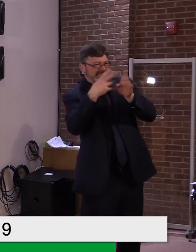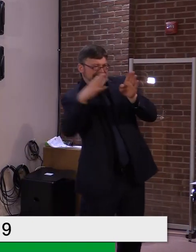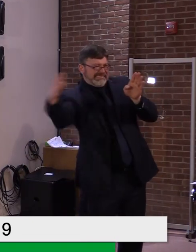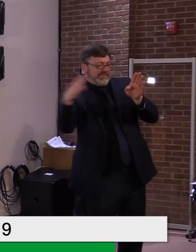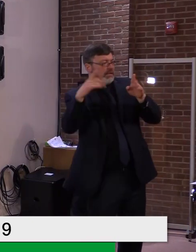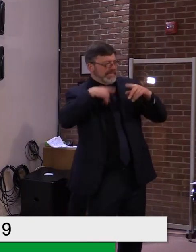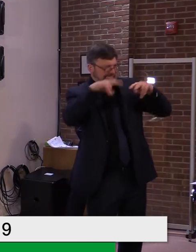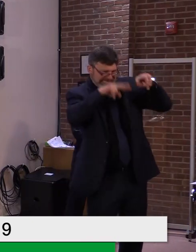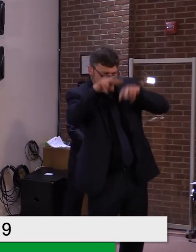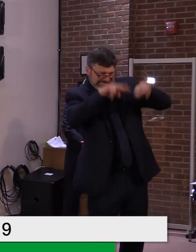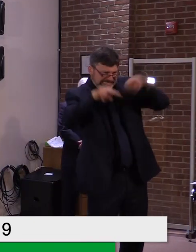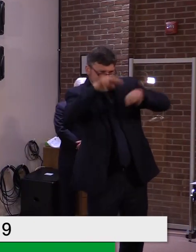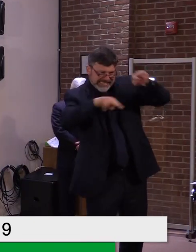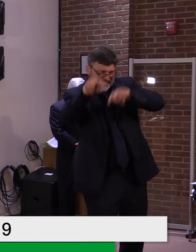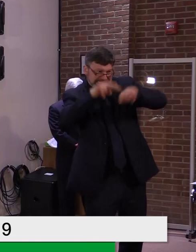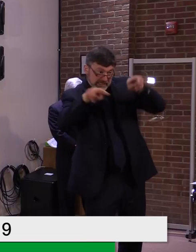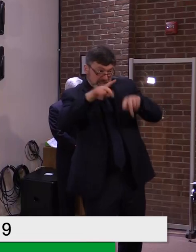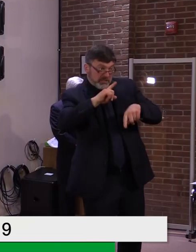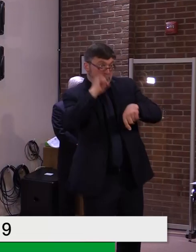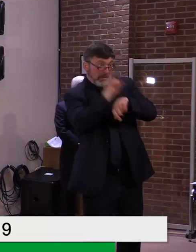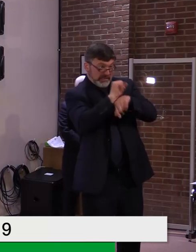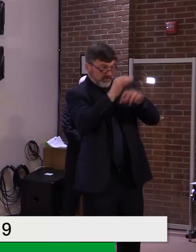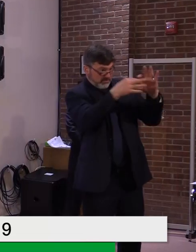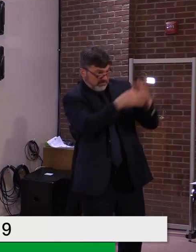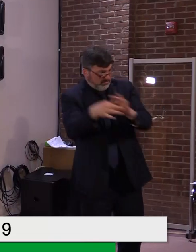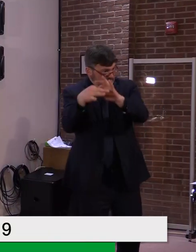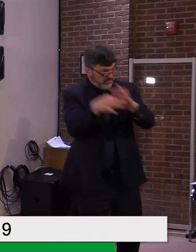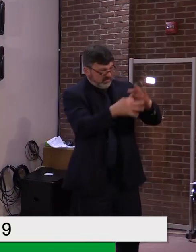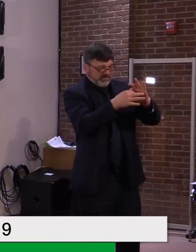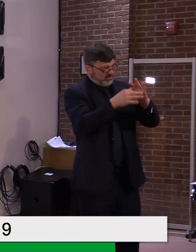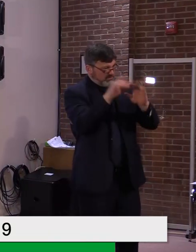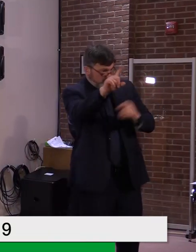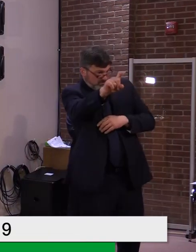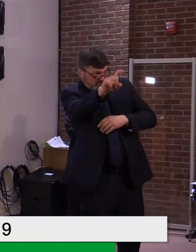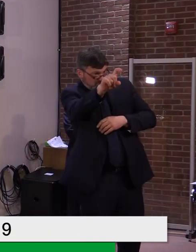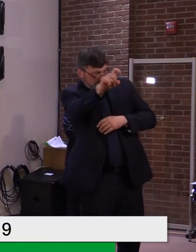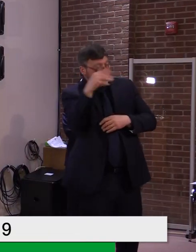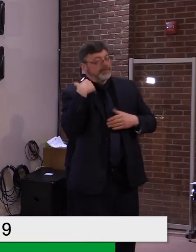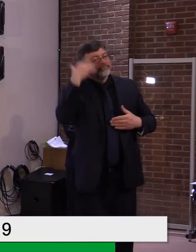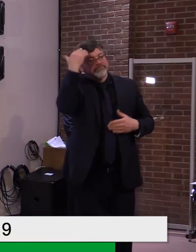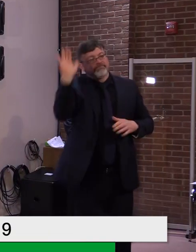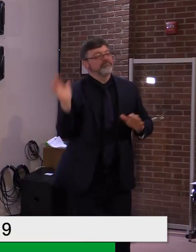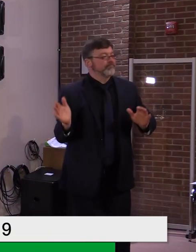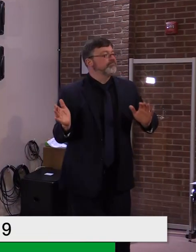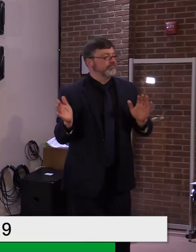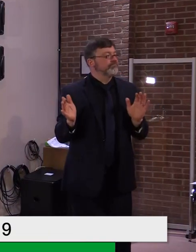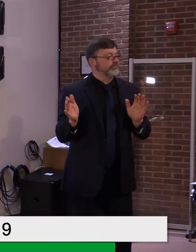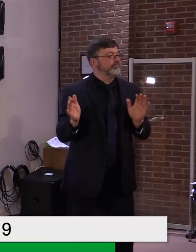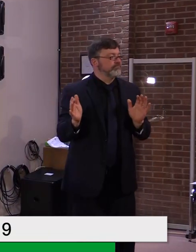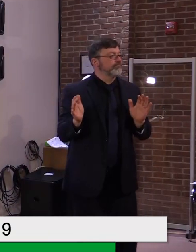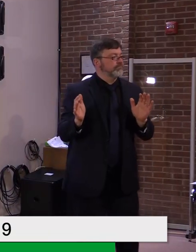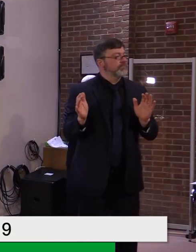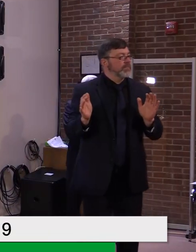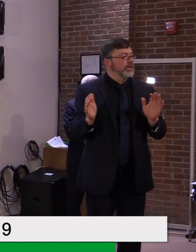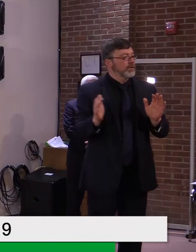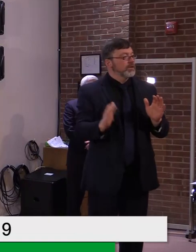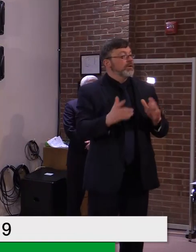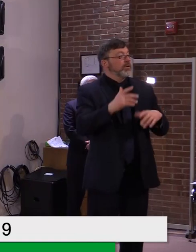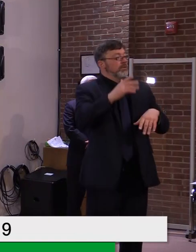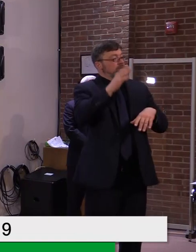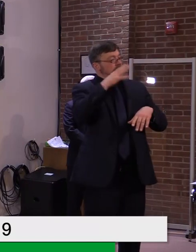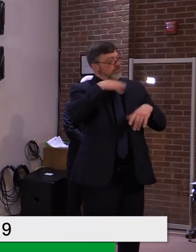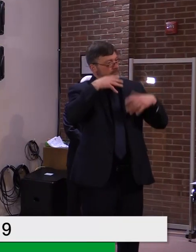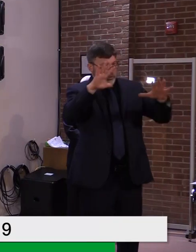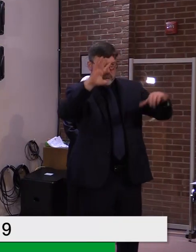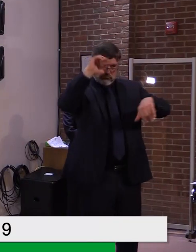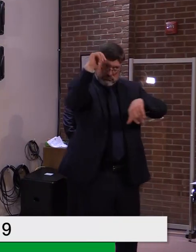population. It's easier for us to show on those more narrow populations that are age determined, because clearly we have such a high